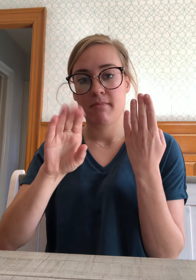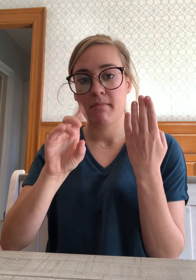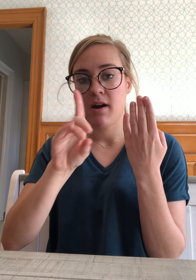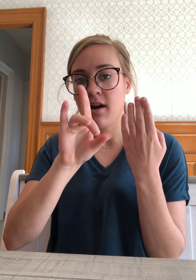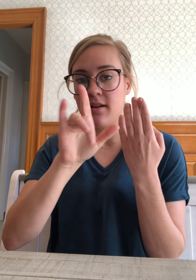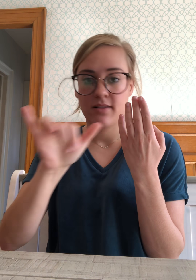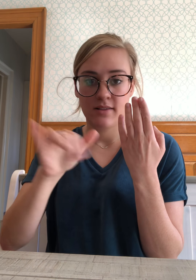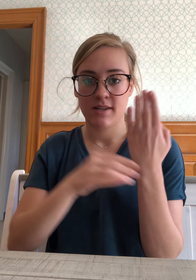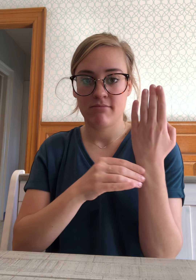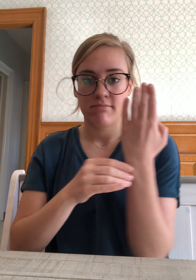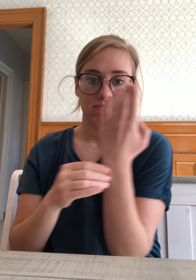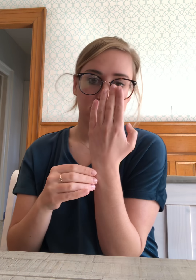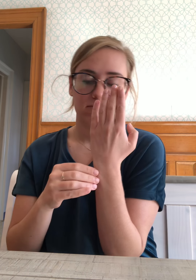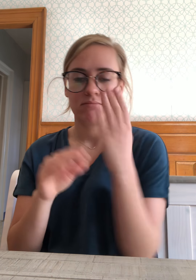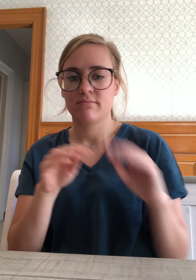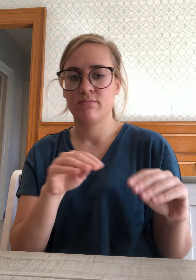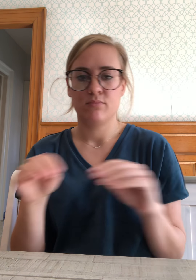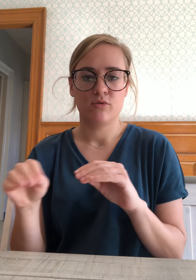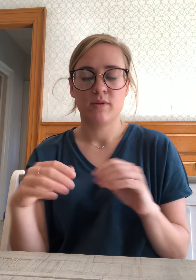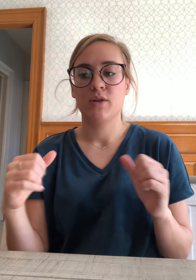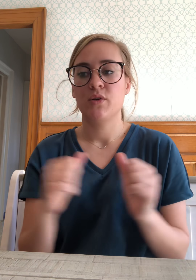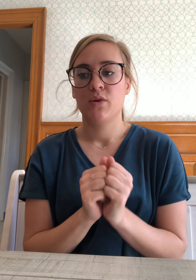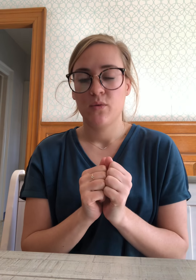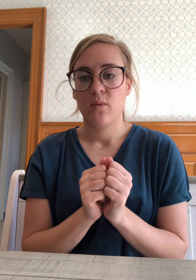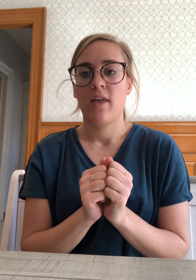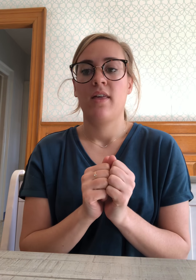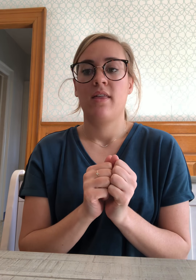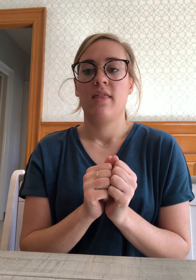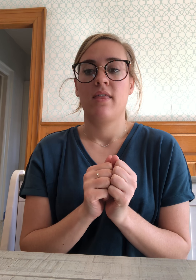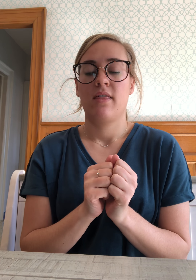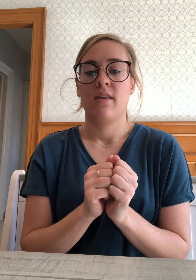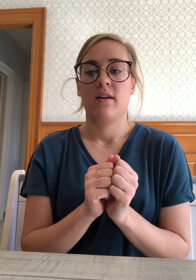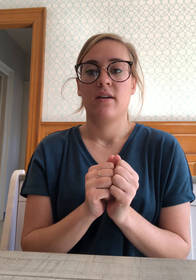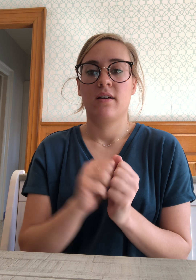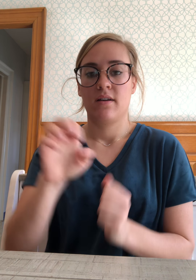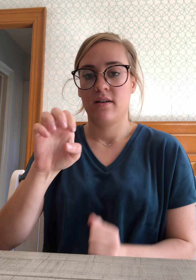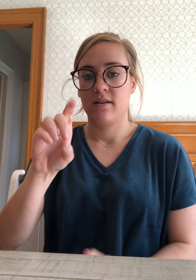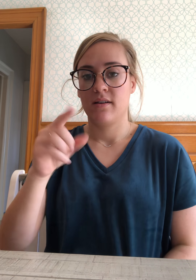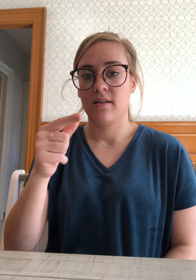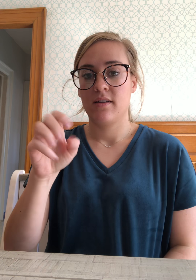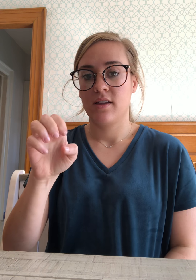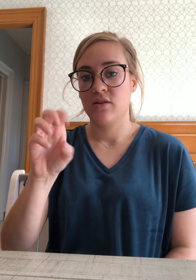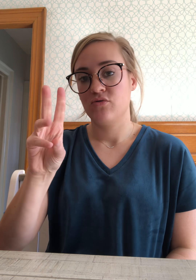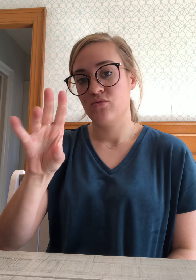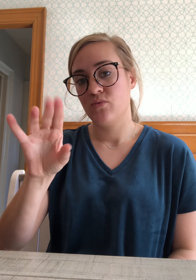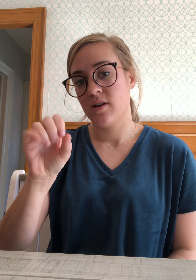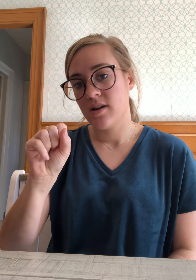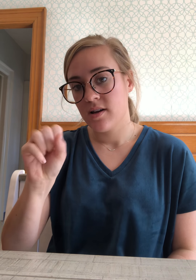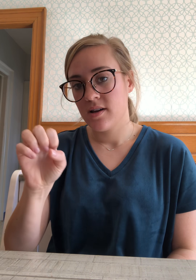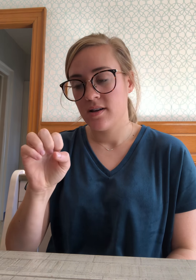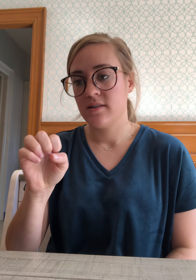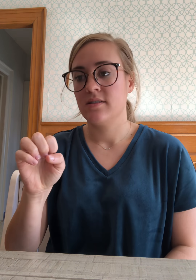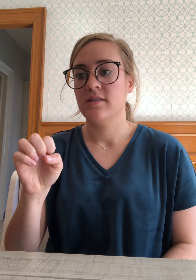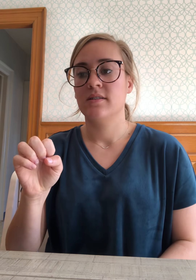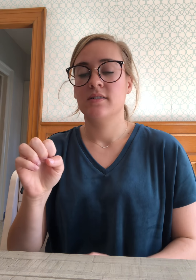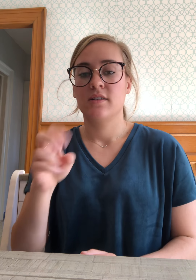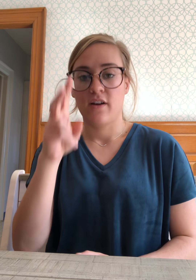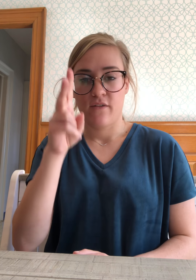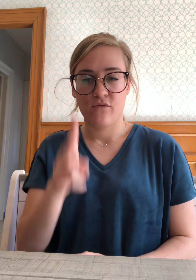So with a pure edgewise appliance, the slot is cut vertically